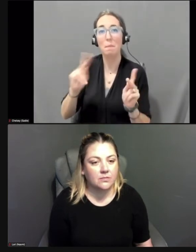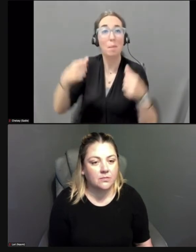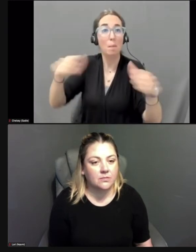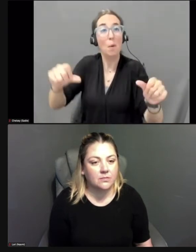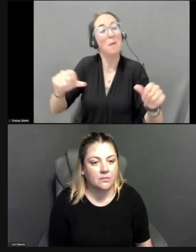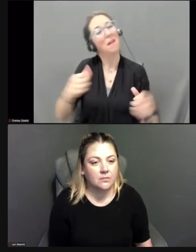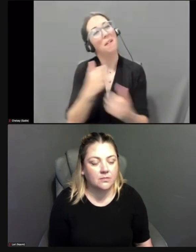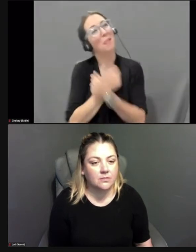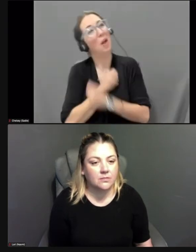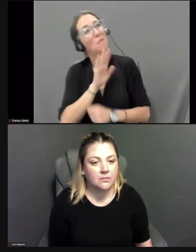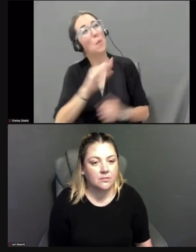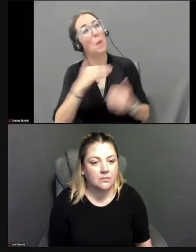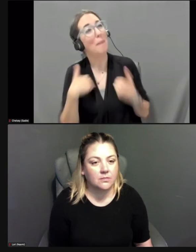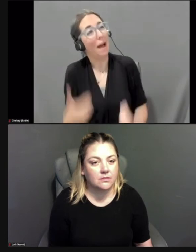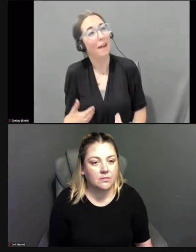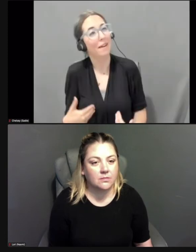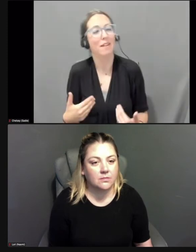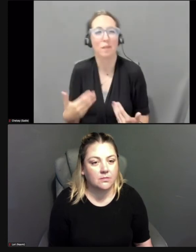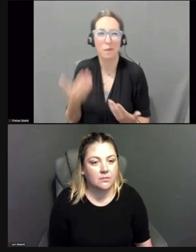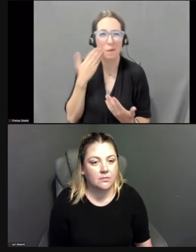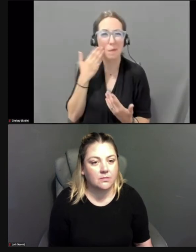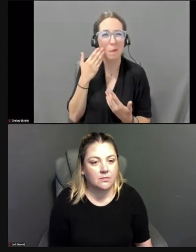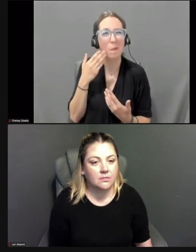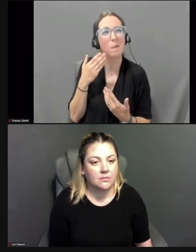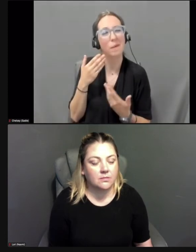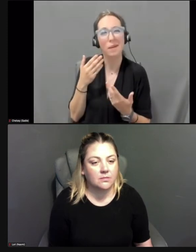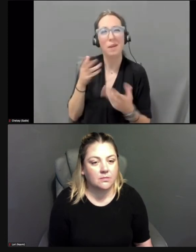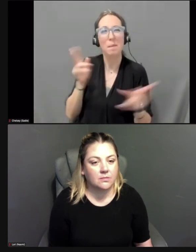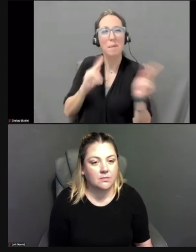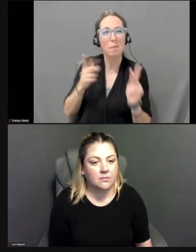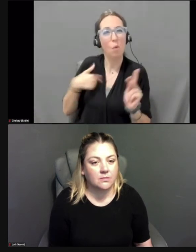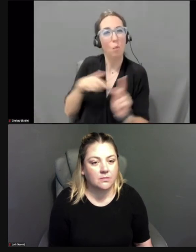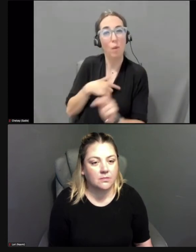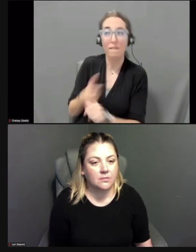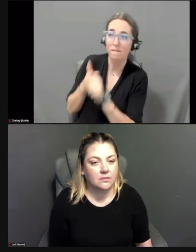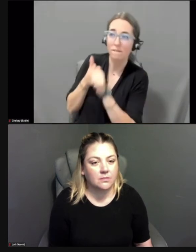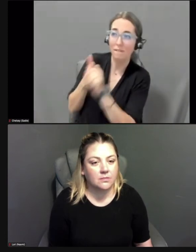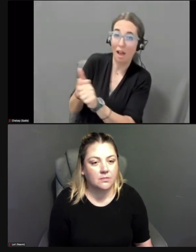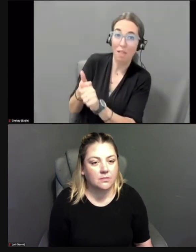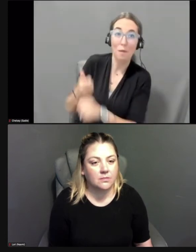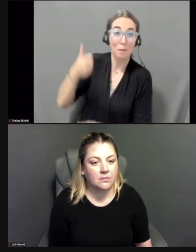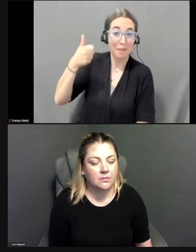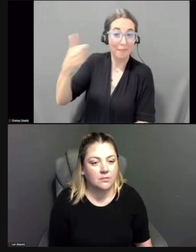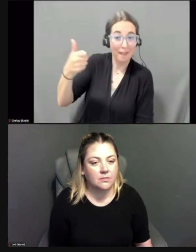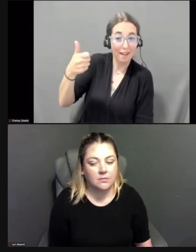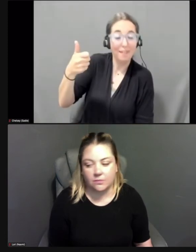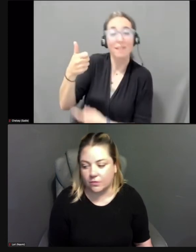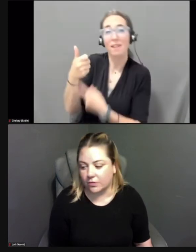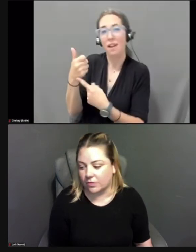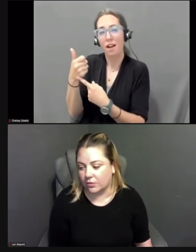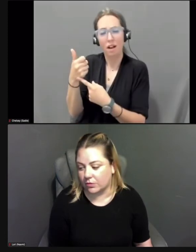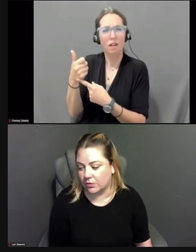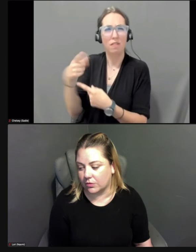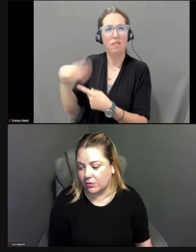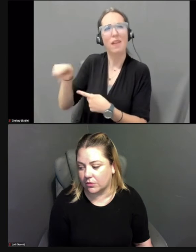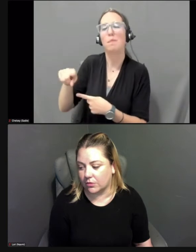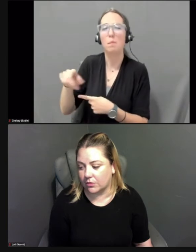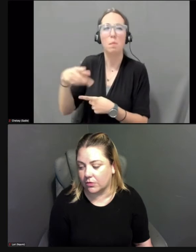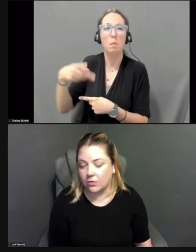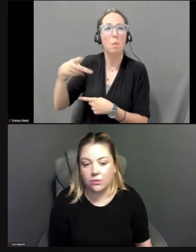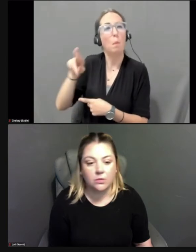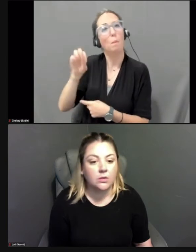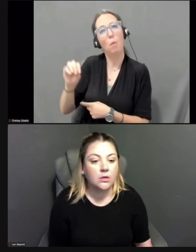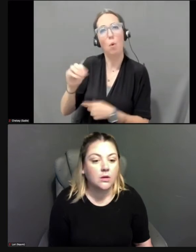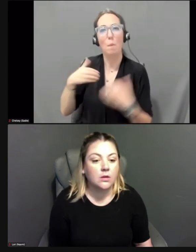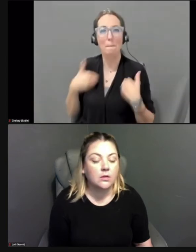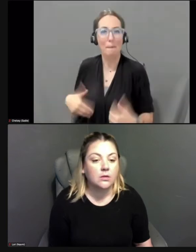all follow these influencers and these people that are very pro body positivity, but it wasn't until probably 3